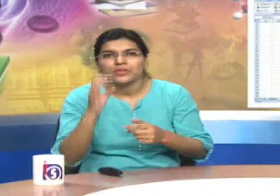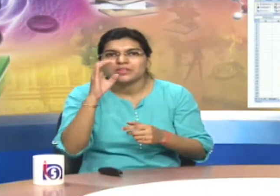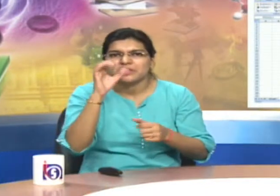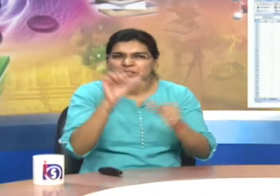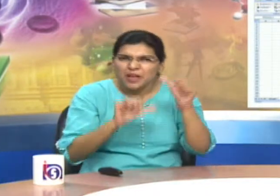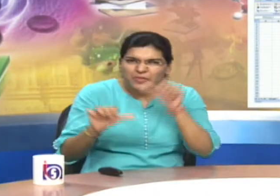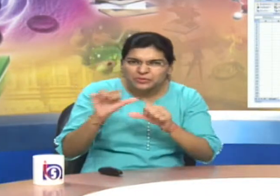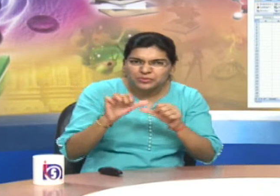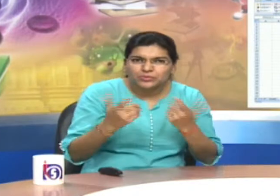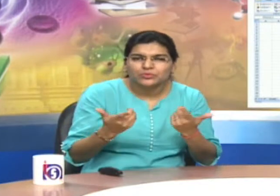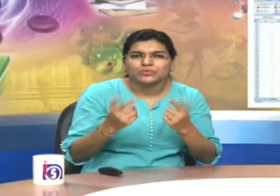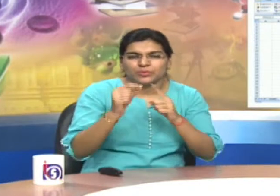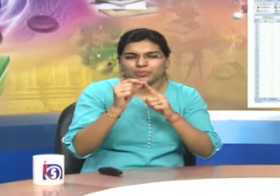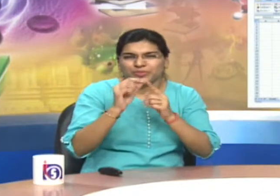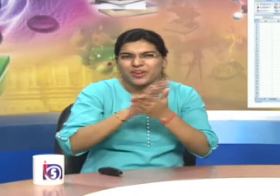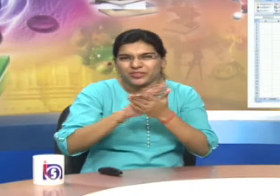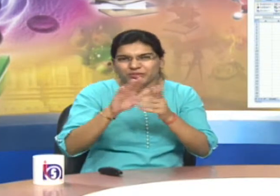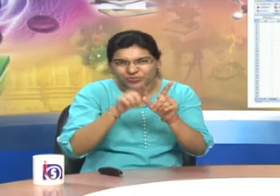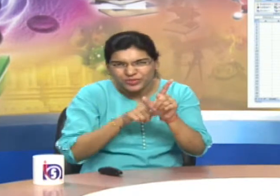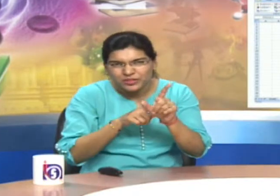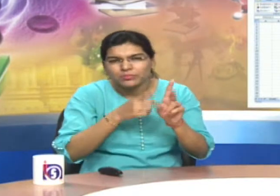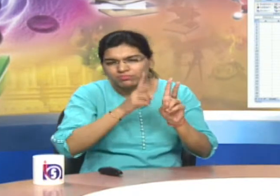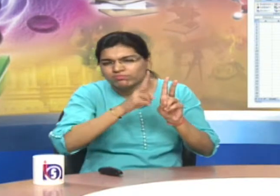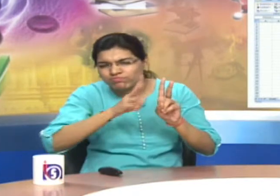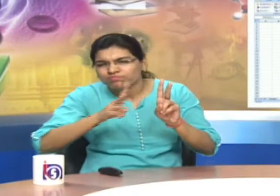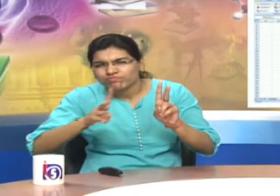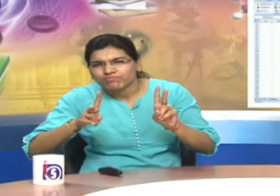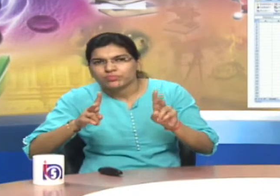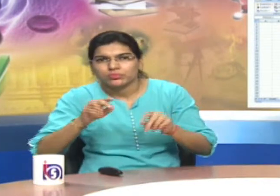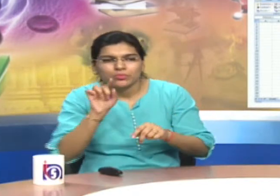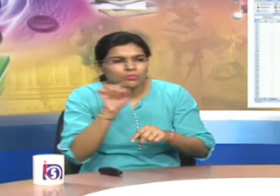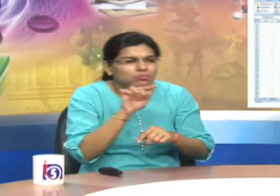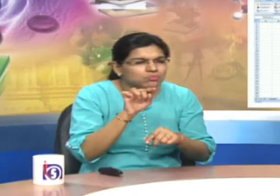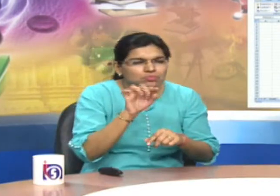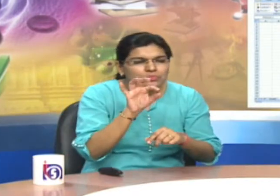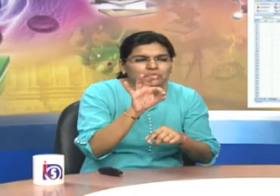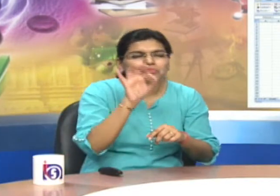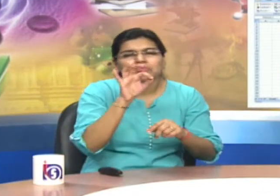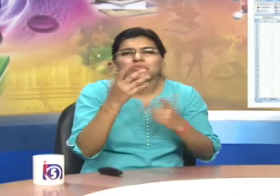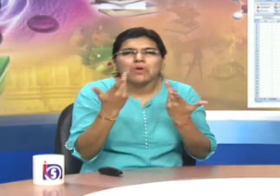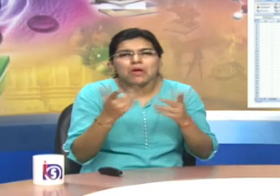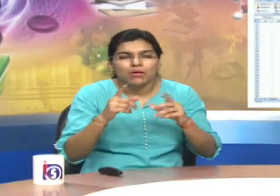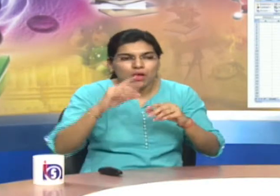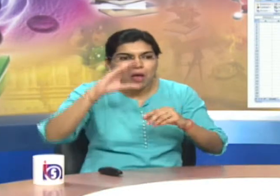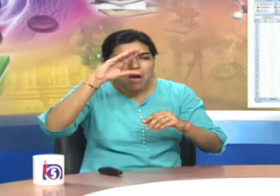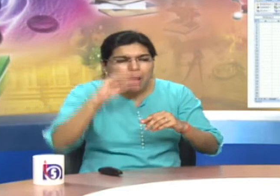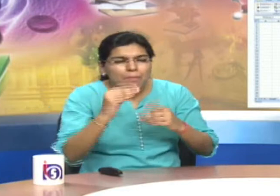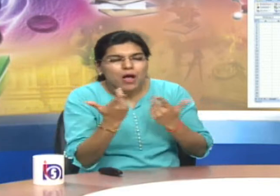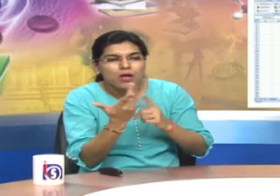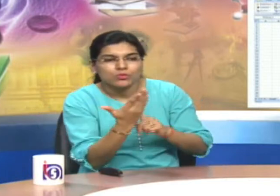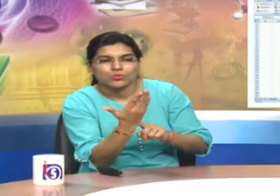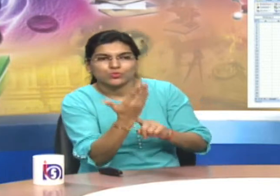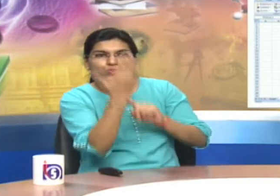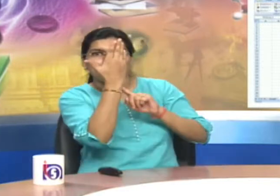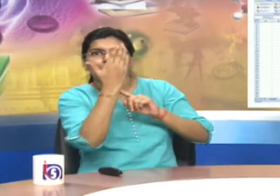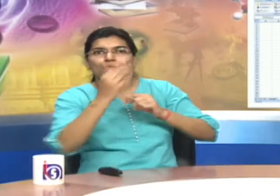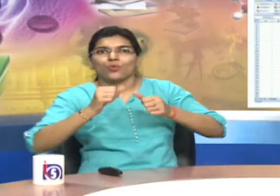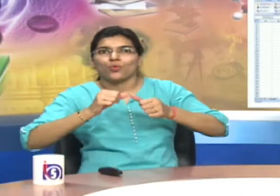Hindi, mathematics, chemistry, physics, and you just can choose any subject